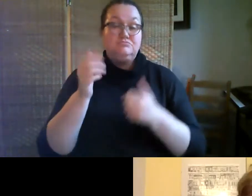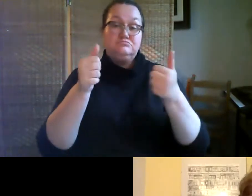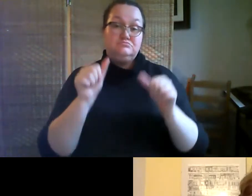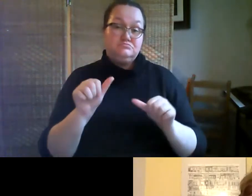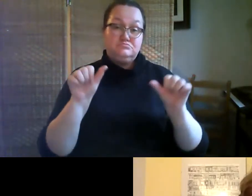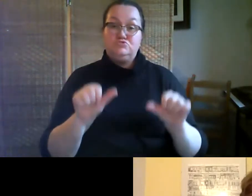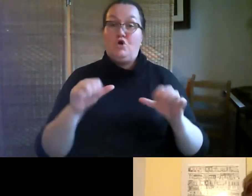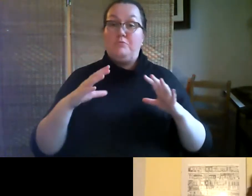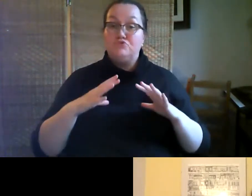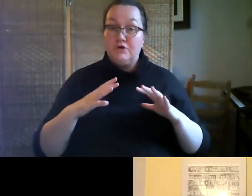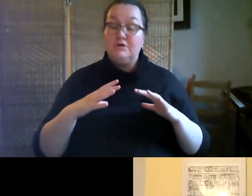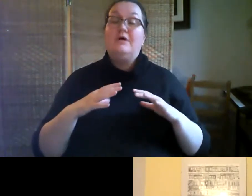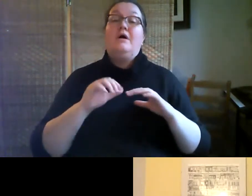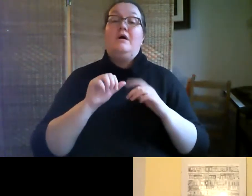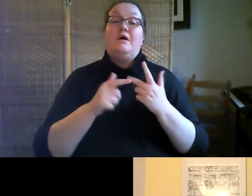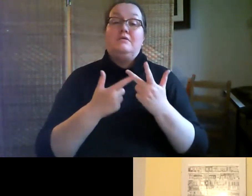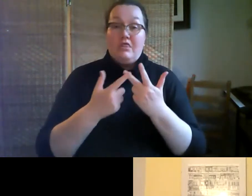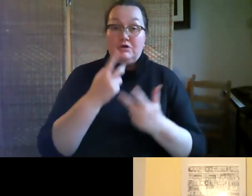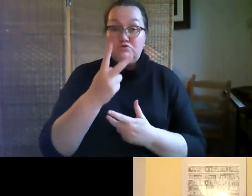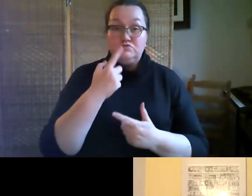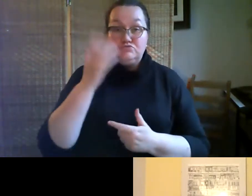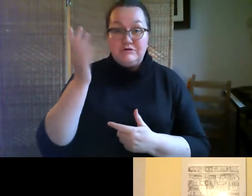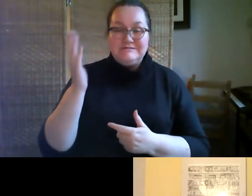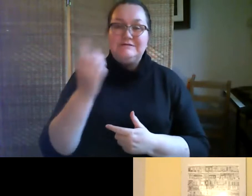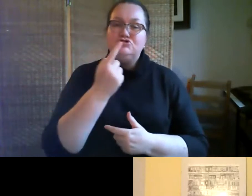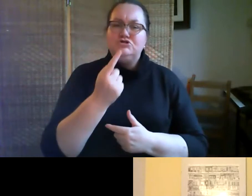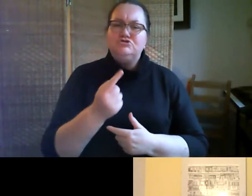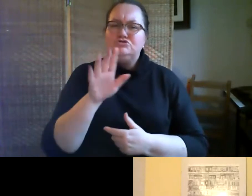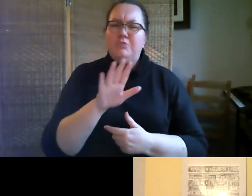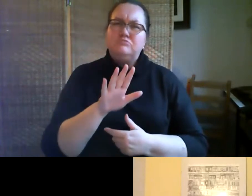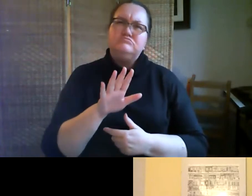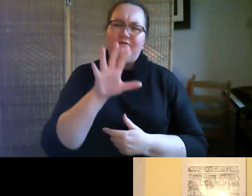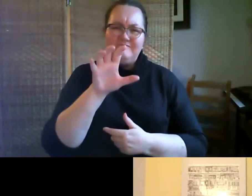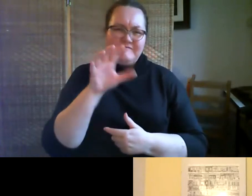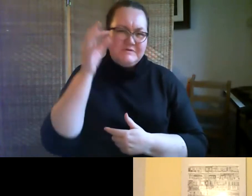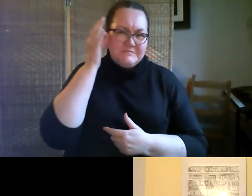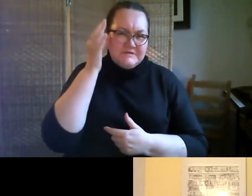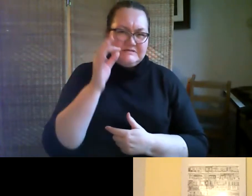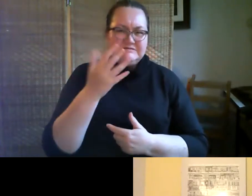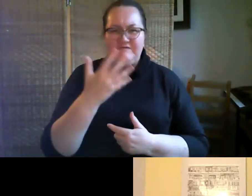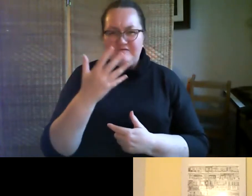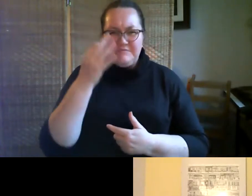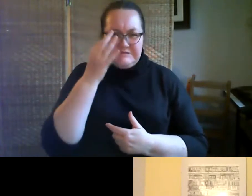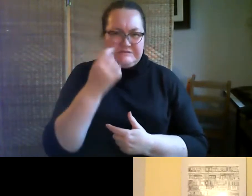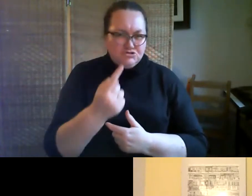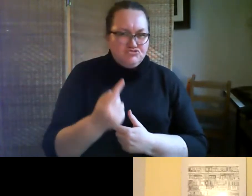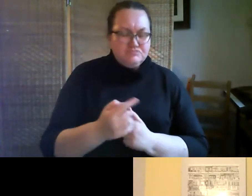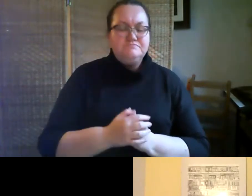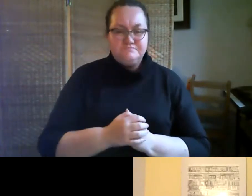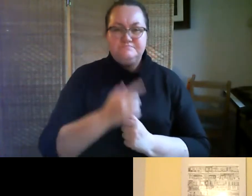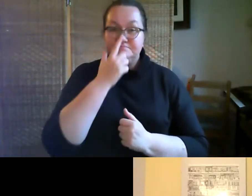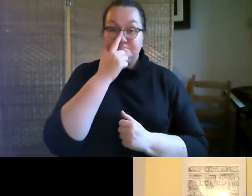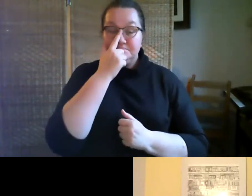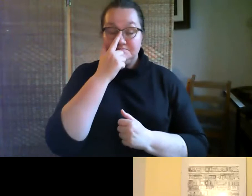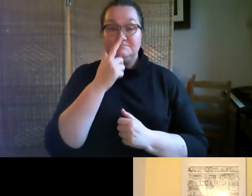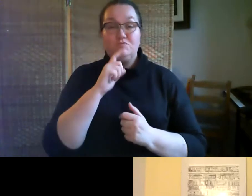Then another 2 presentations. Each presentation is about 15 minutes long, and then we'll have a sort of midway point break, and we'll come back